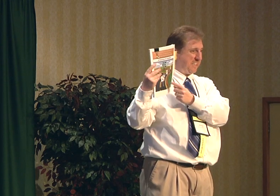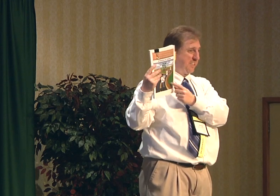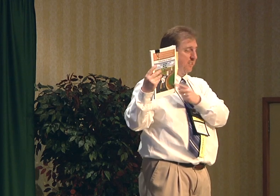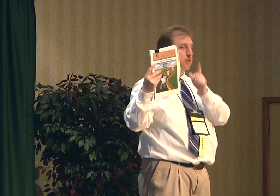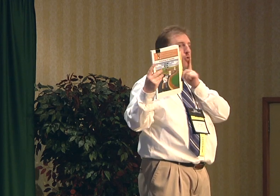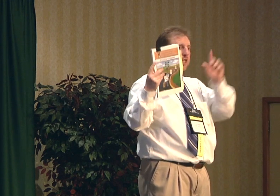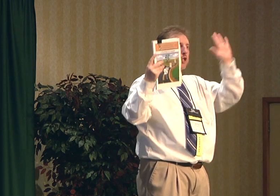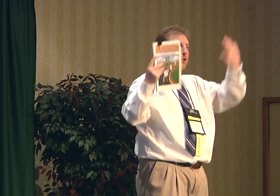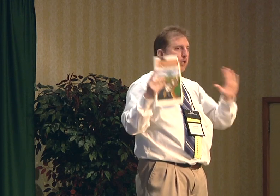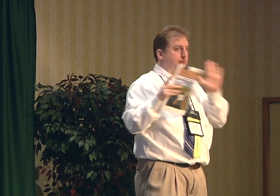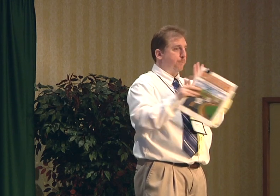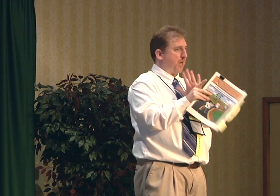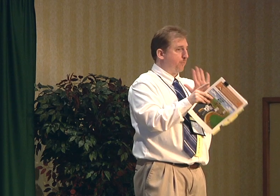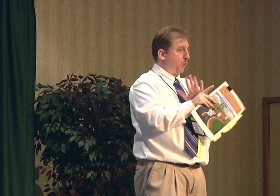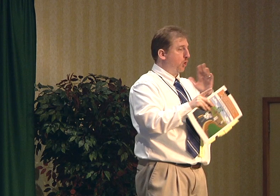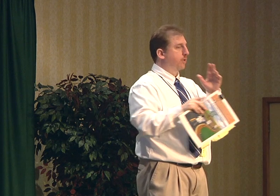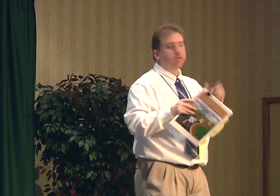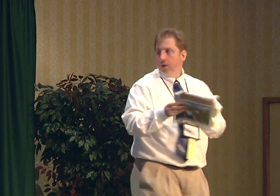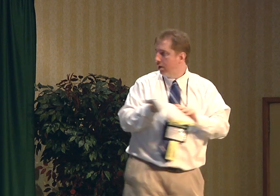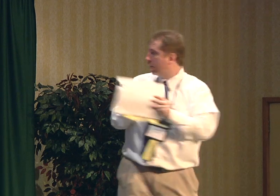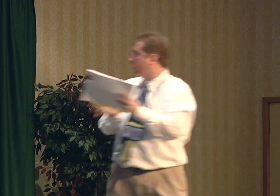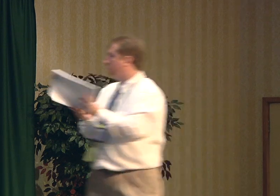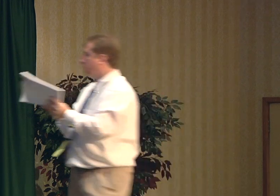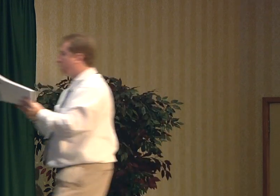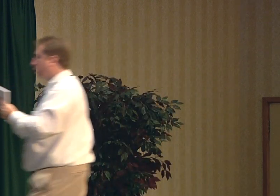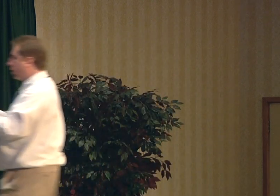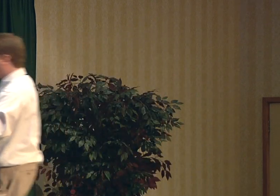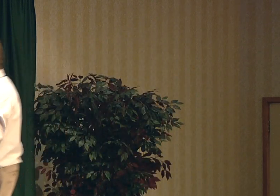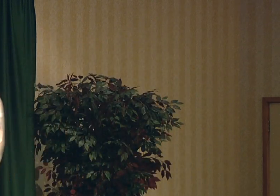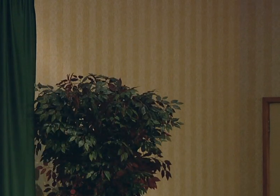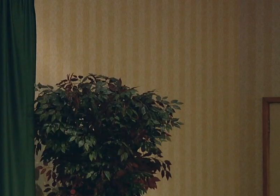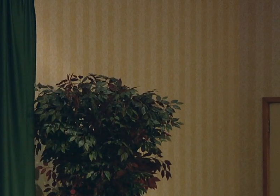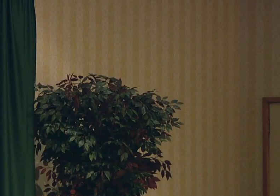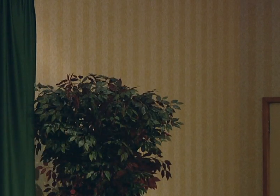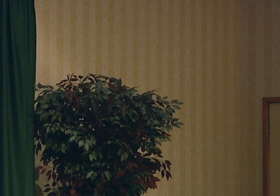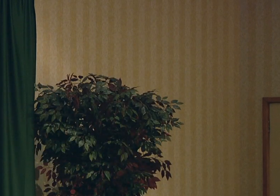So the Joint Commission published this document. It's a great document.